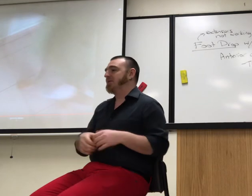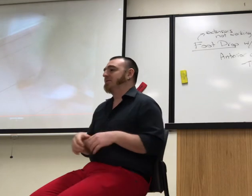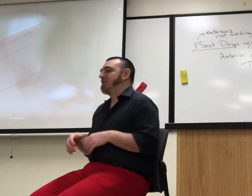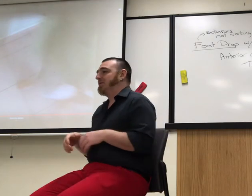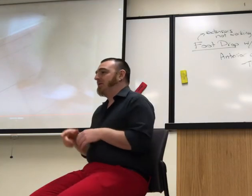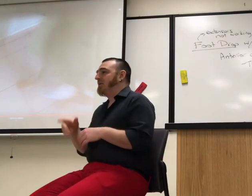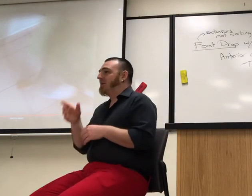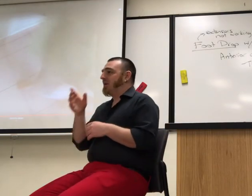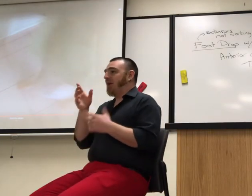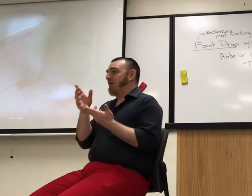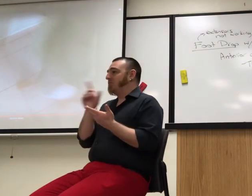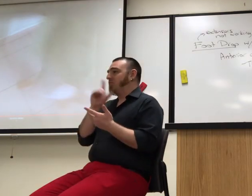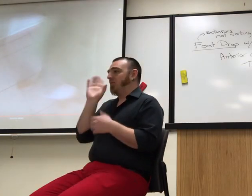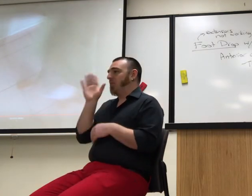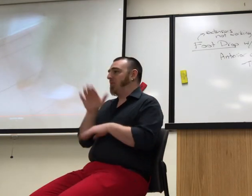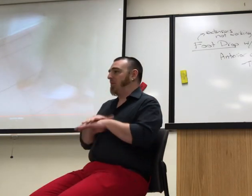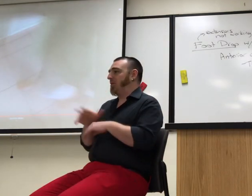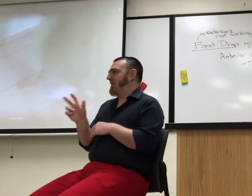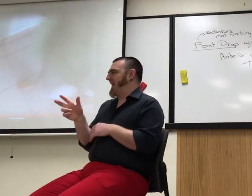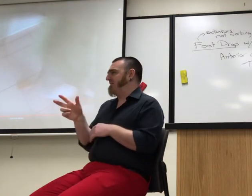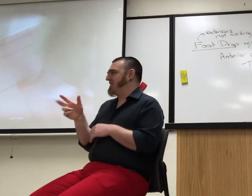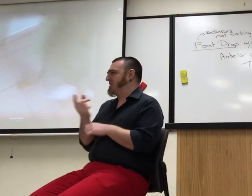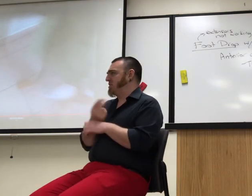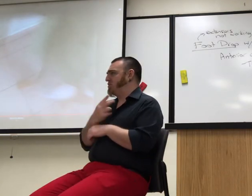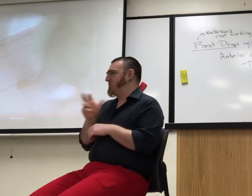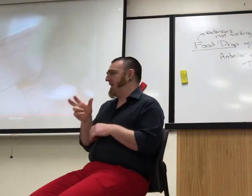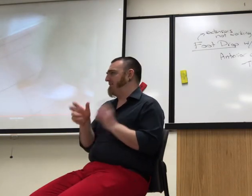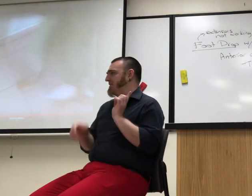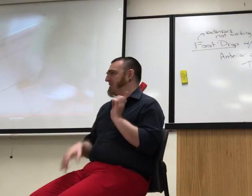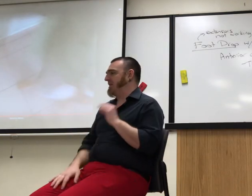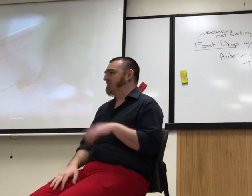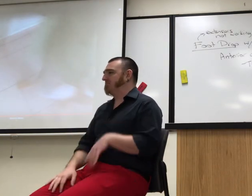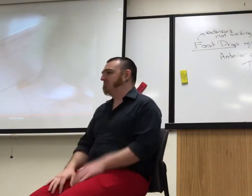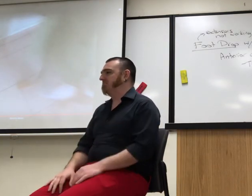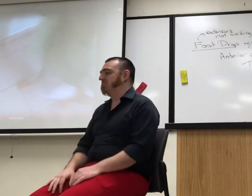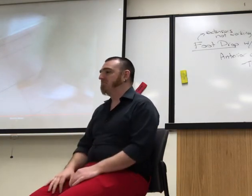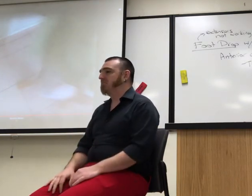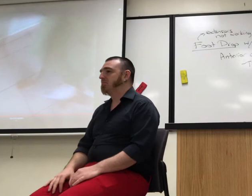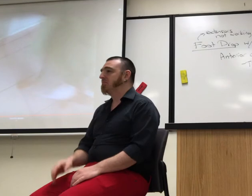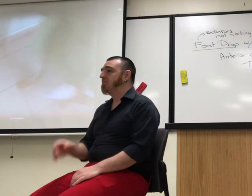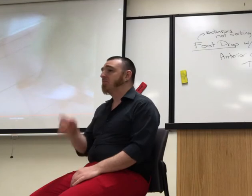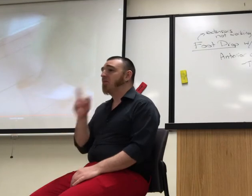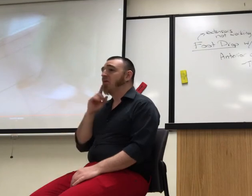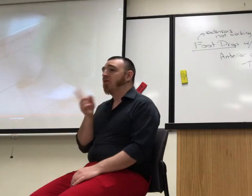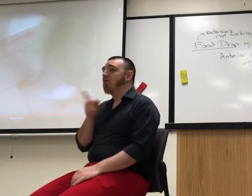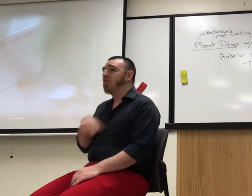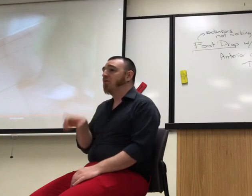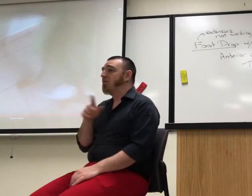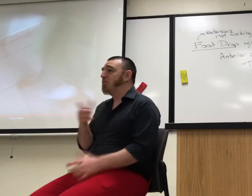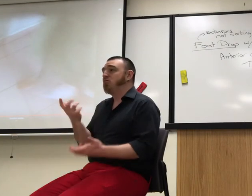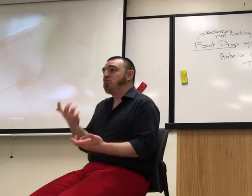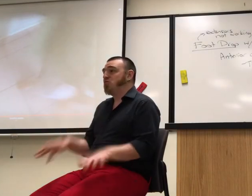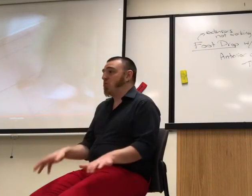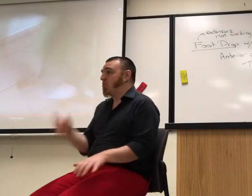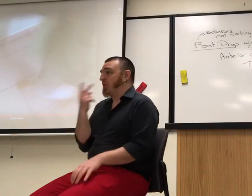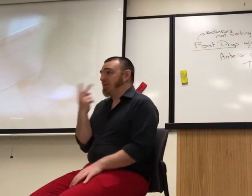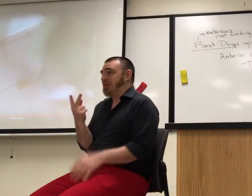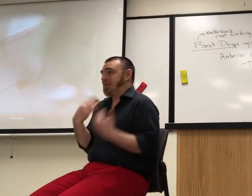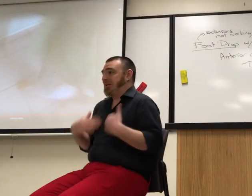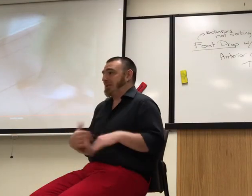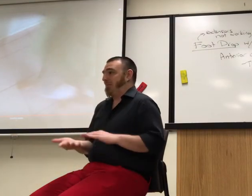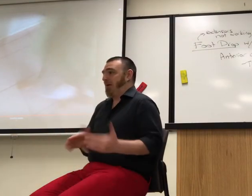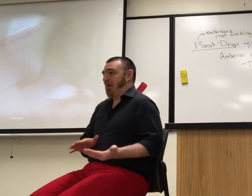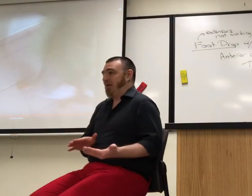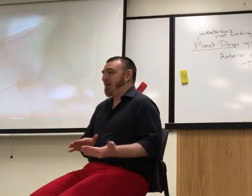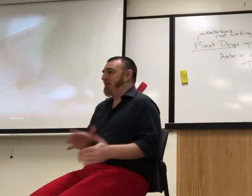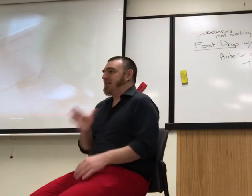there. What I want to do is excuse those who are not participating in the cadaver dissection. That's fine.